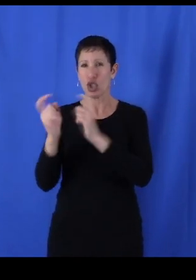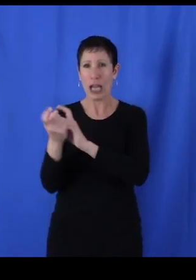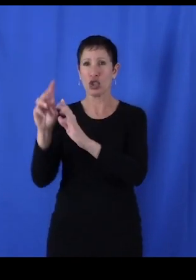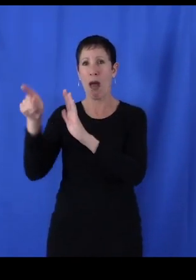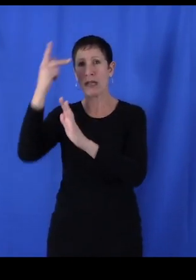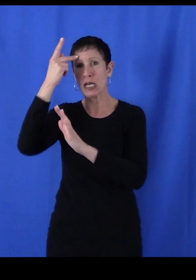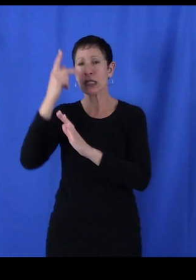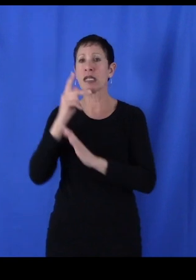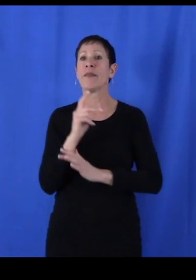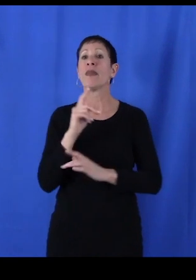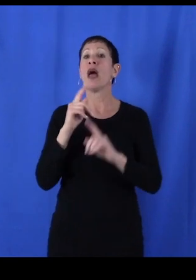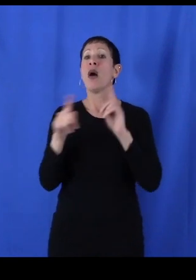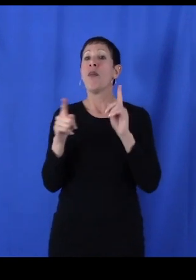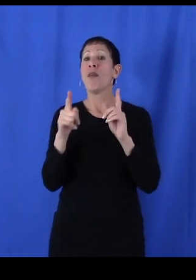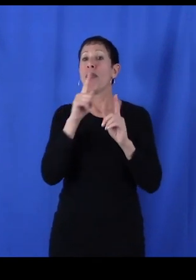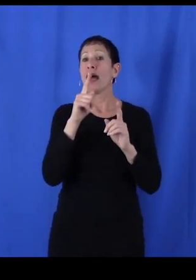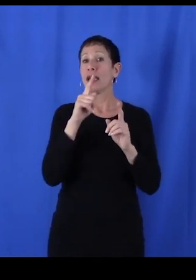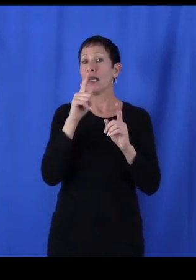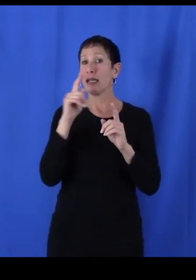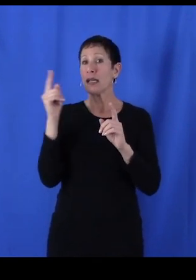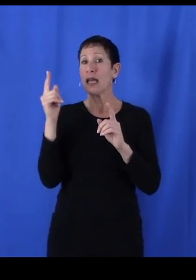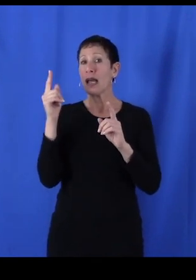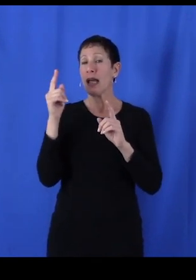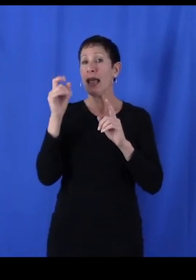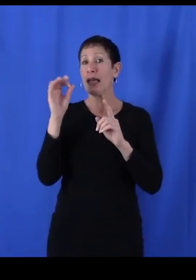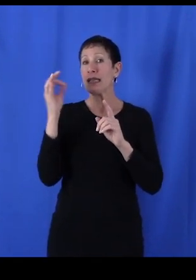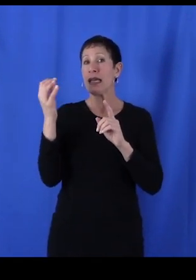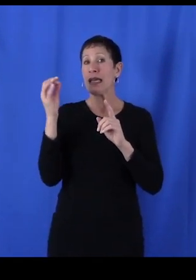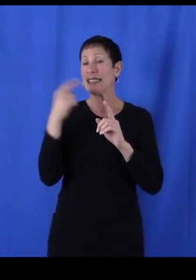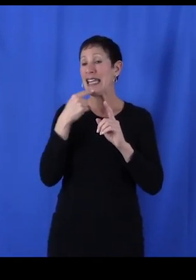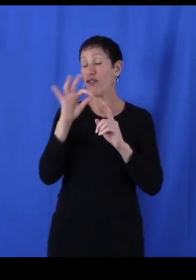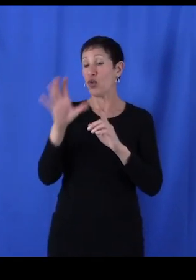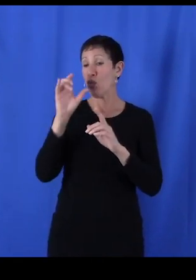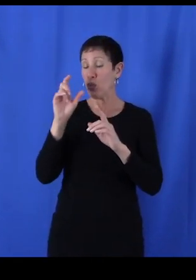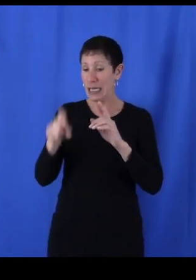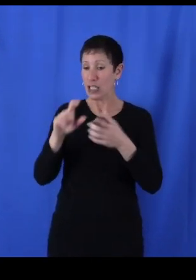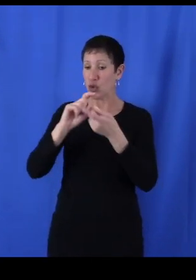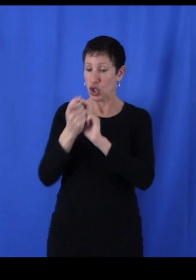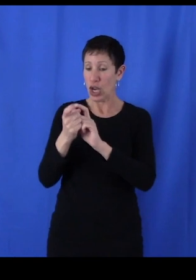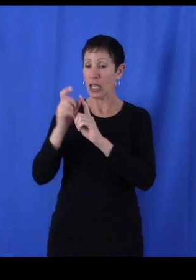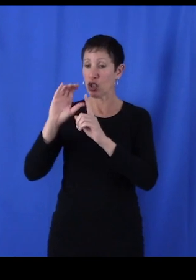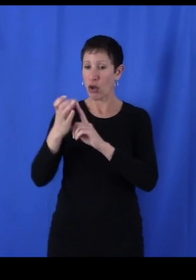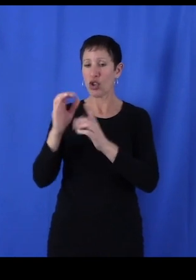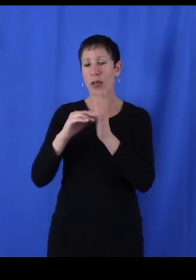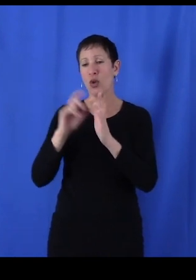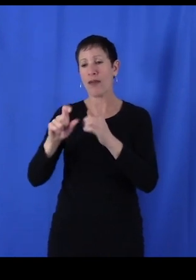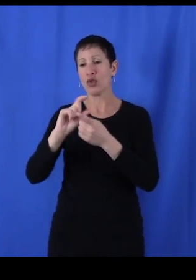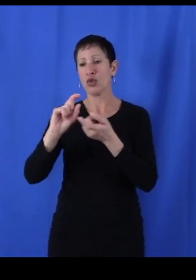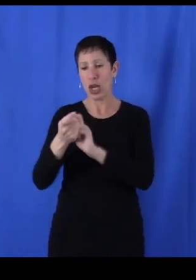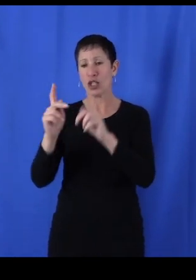one step further and argued that in order to change culture, you need to change people. People are the units of